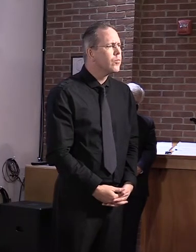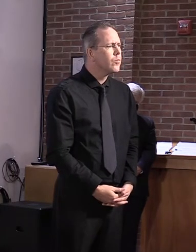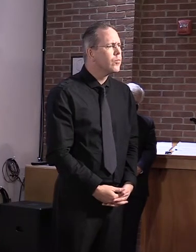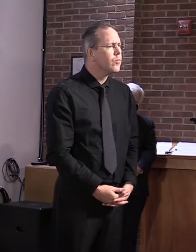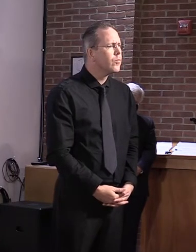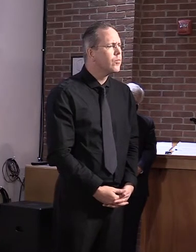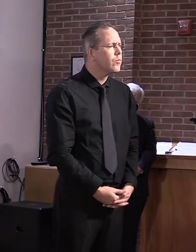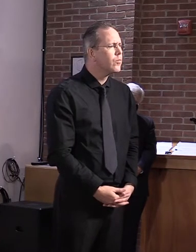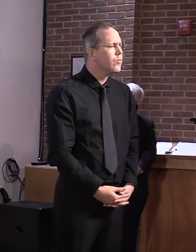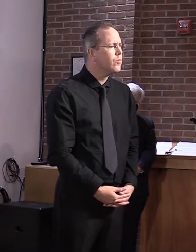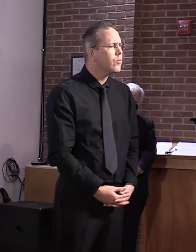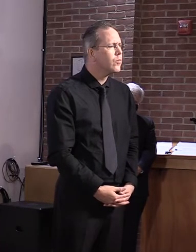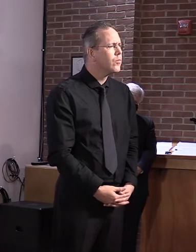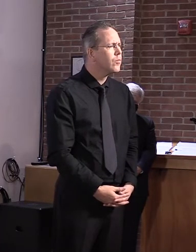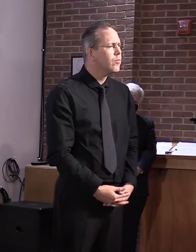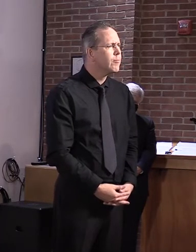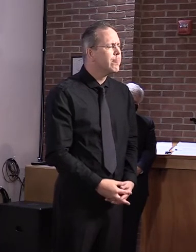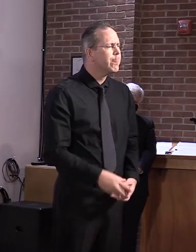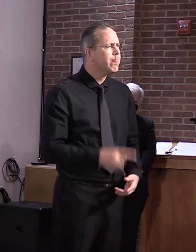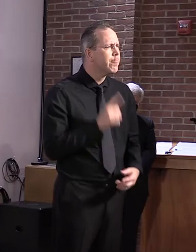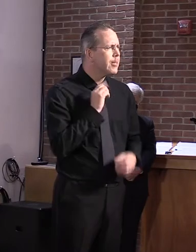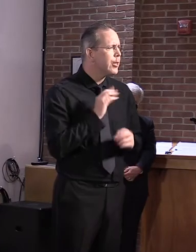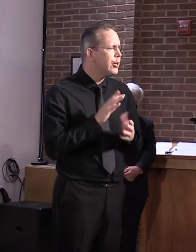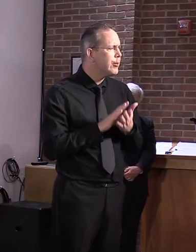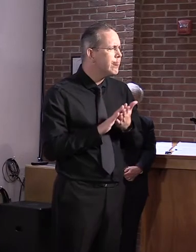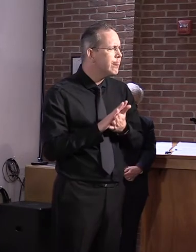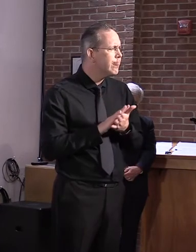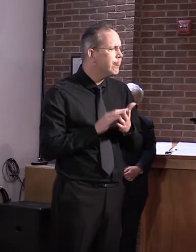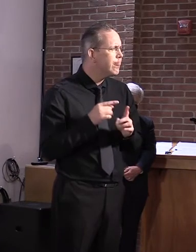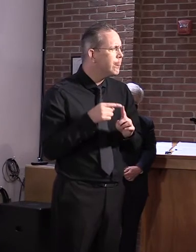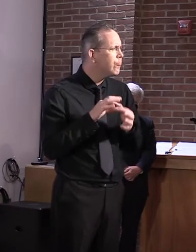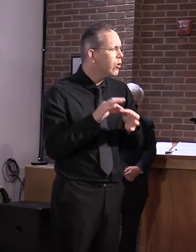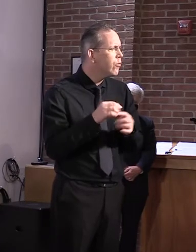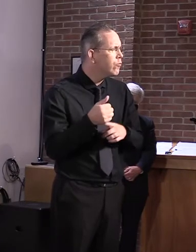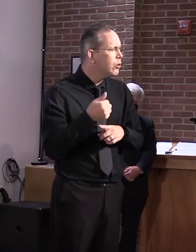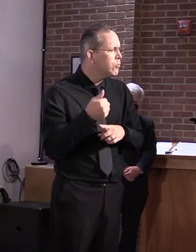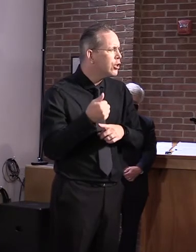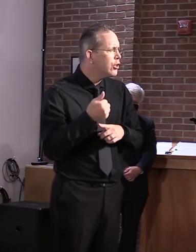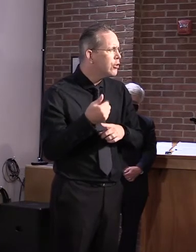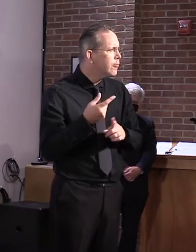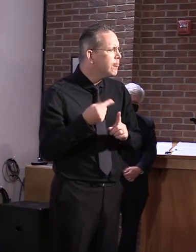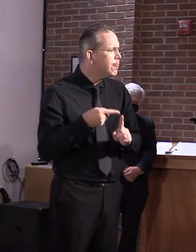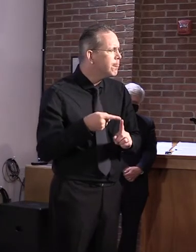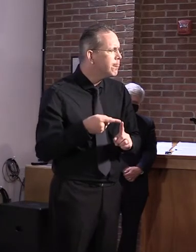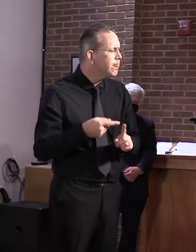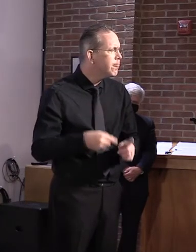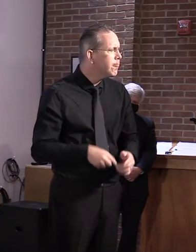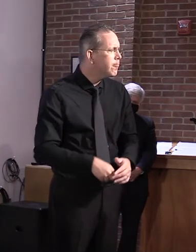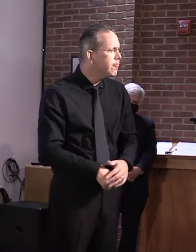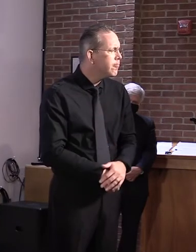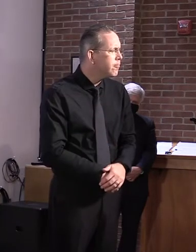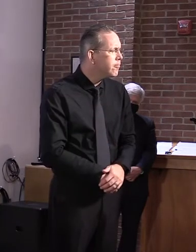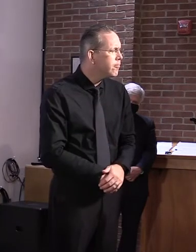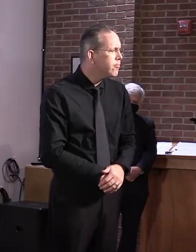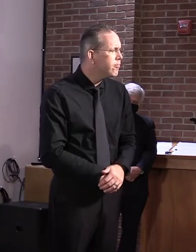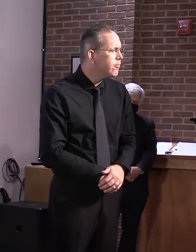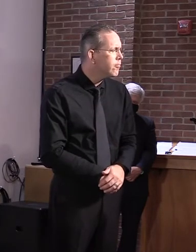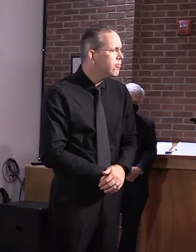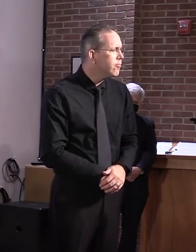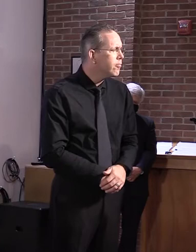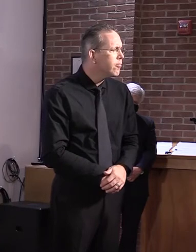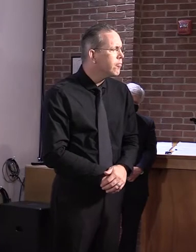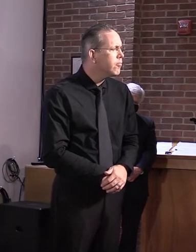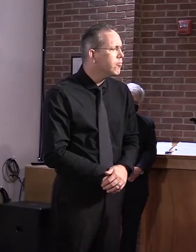positive impacts of COVID-19? I know we mentioned Rutland Police last week, and I mentioned to